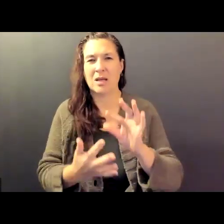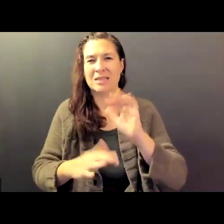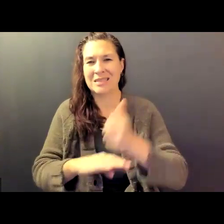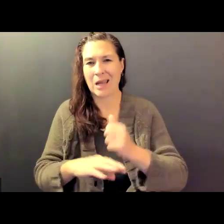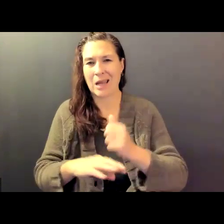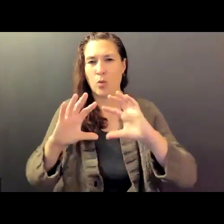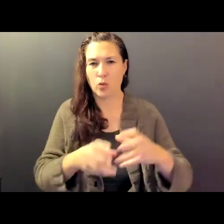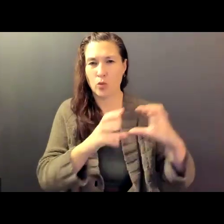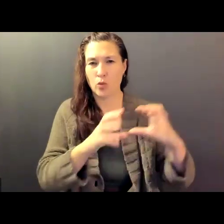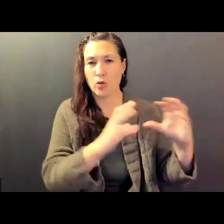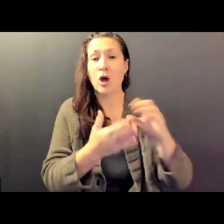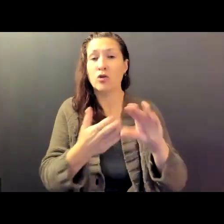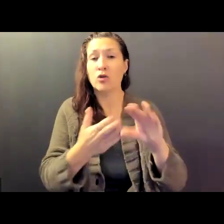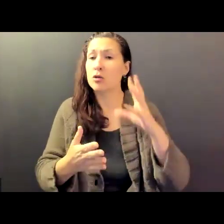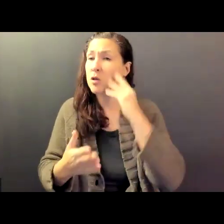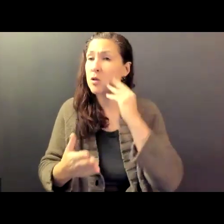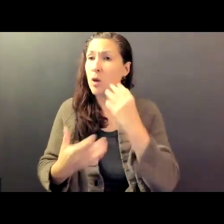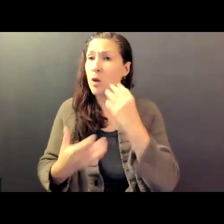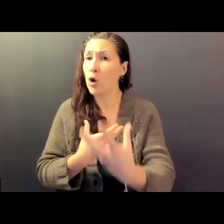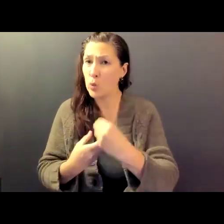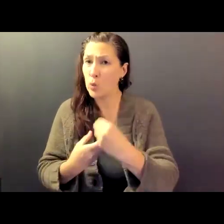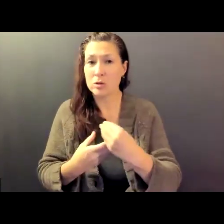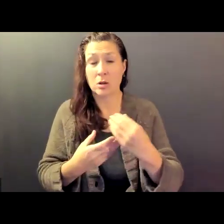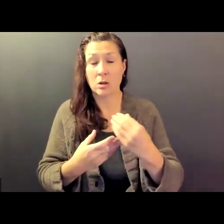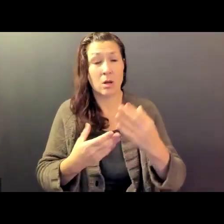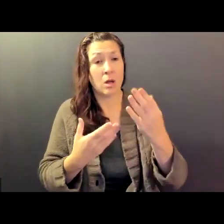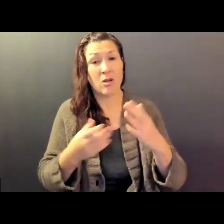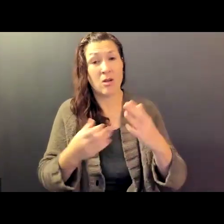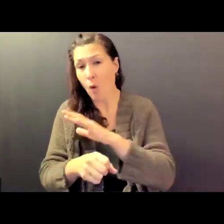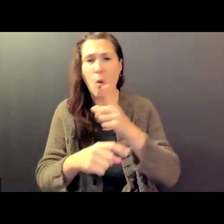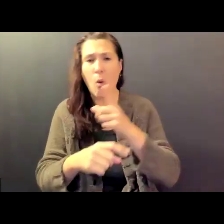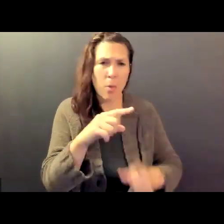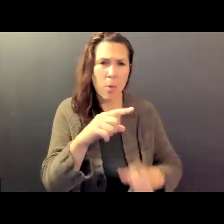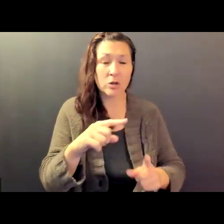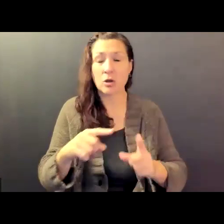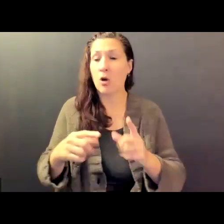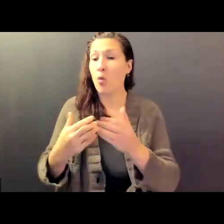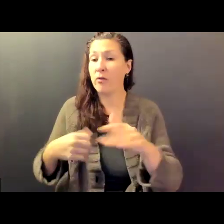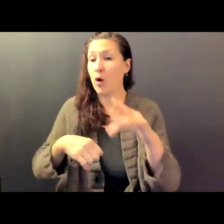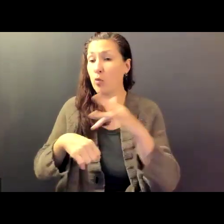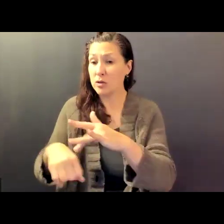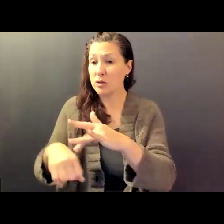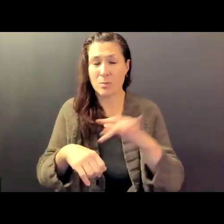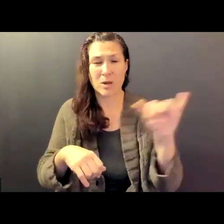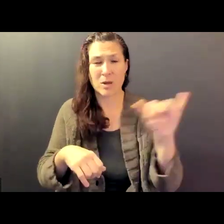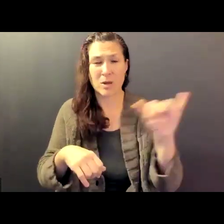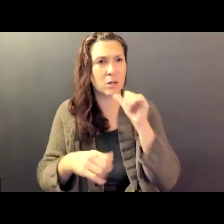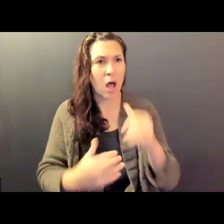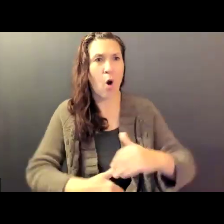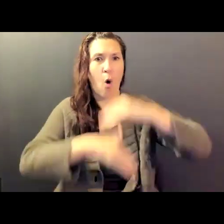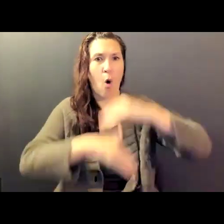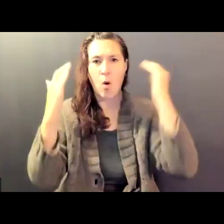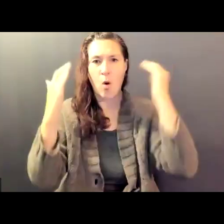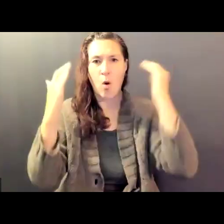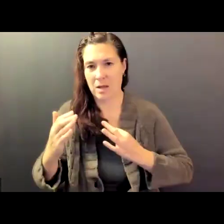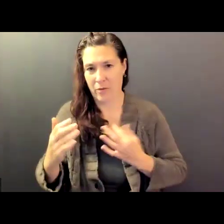inclusion or partial inclusion with the resources that they have, but doing it in a way that's not overwhelming. The other thing I will say is